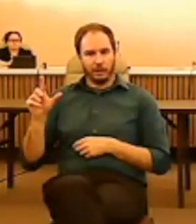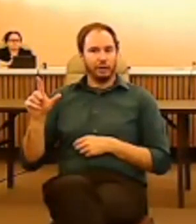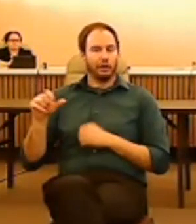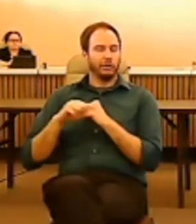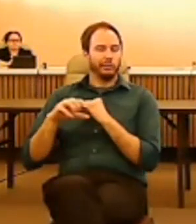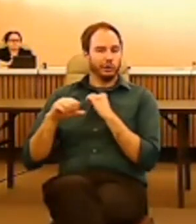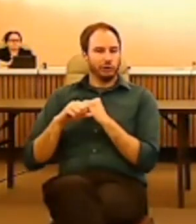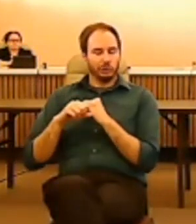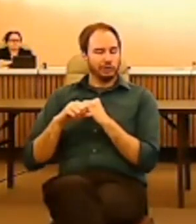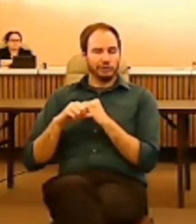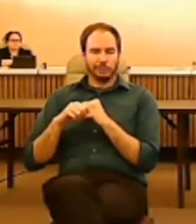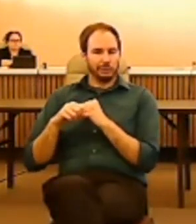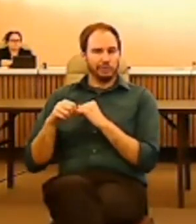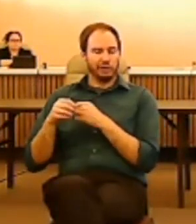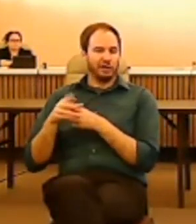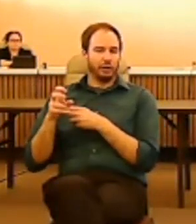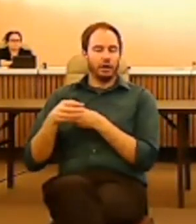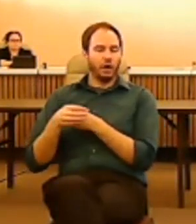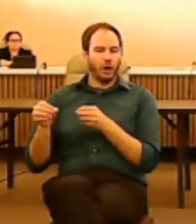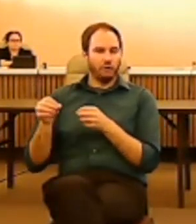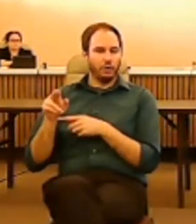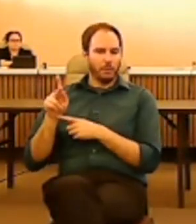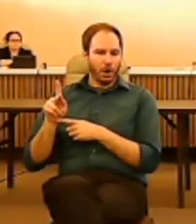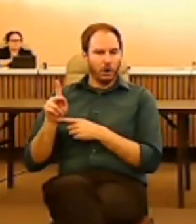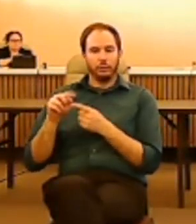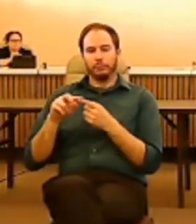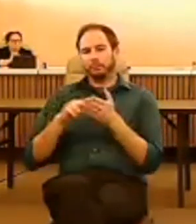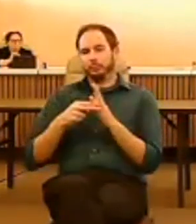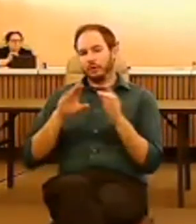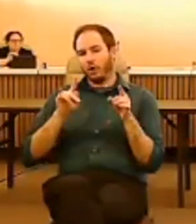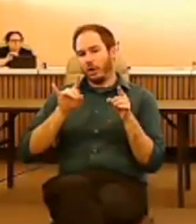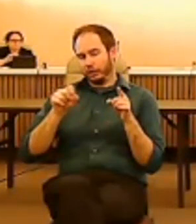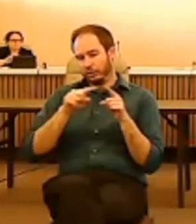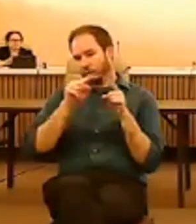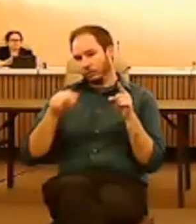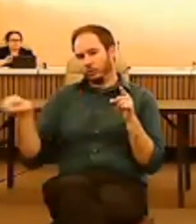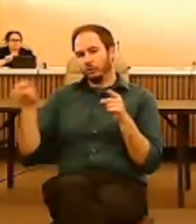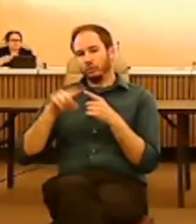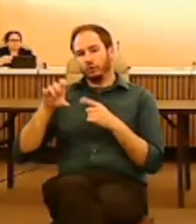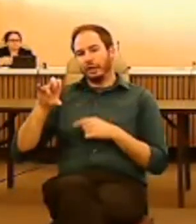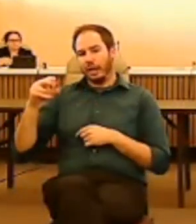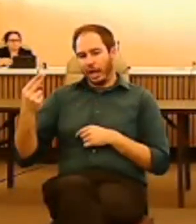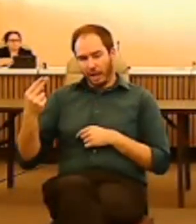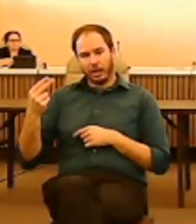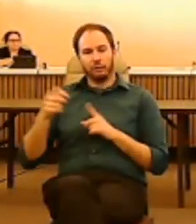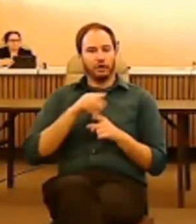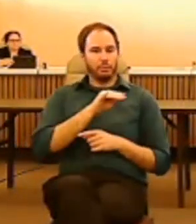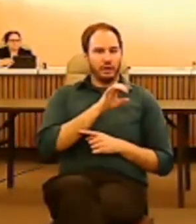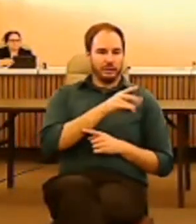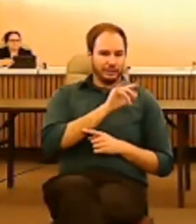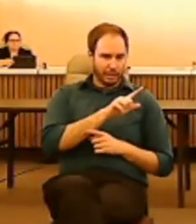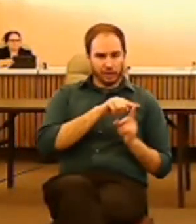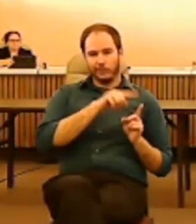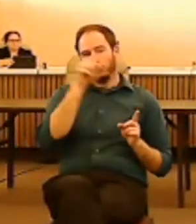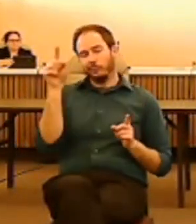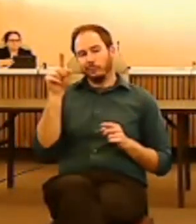commercial or office park. So it's from Calkins Road to Lehigh Station Road and from Methodist Hill to